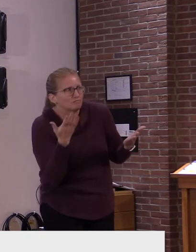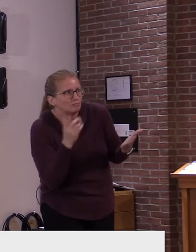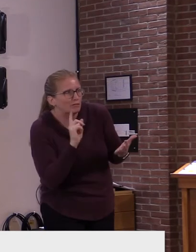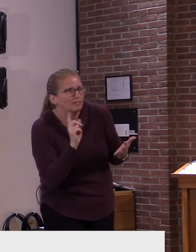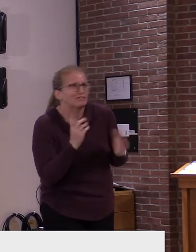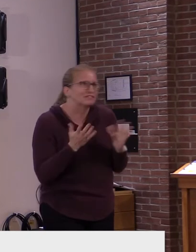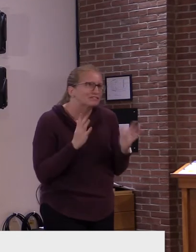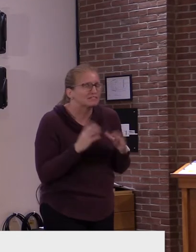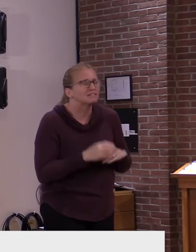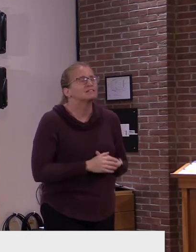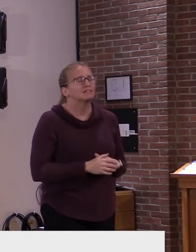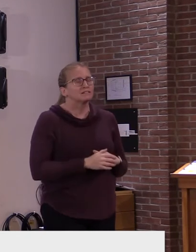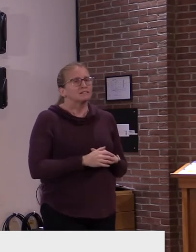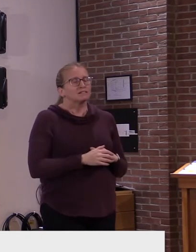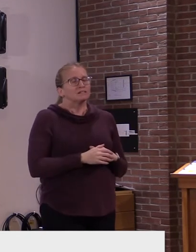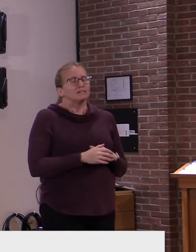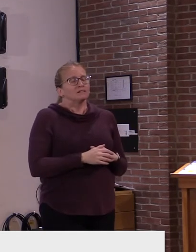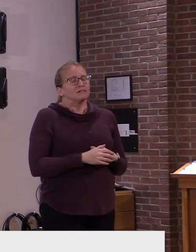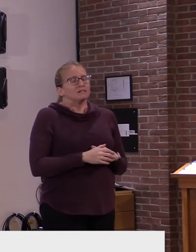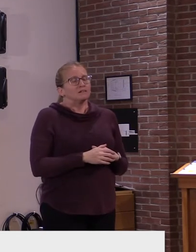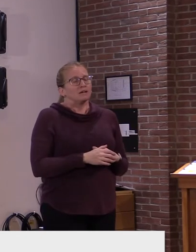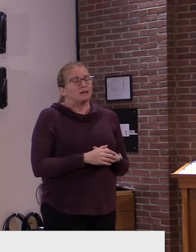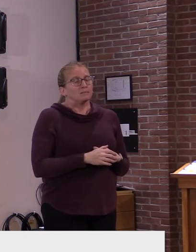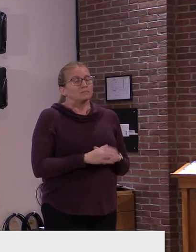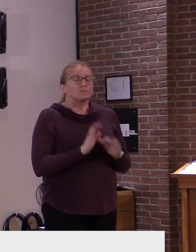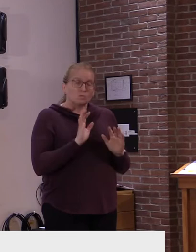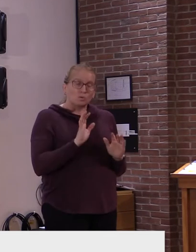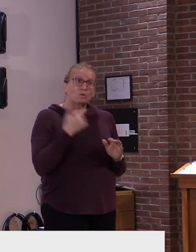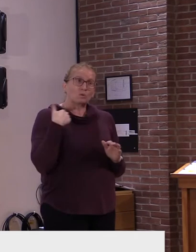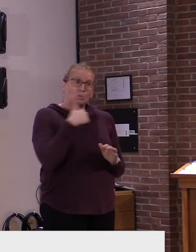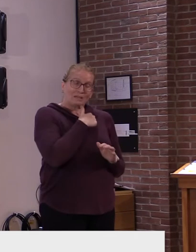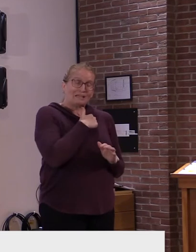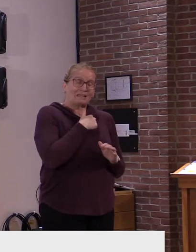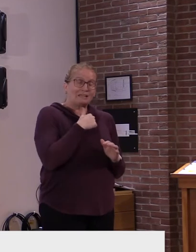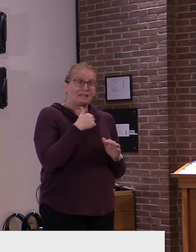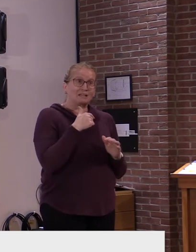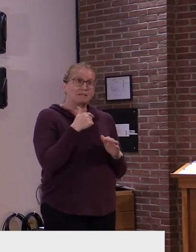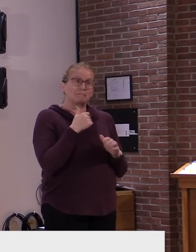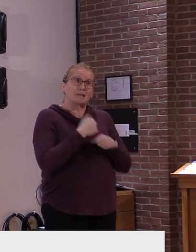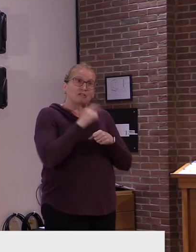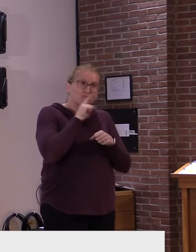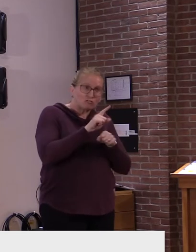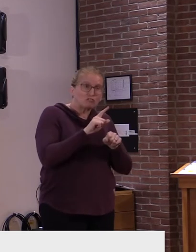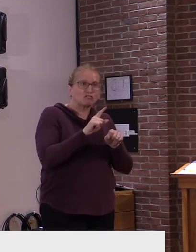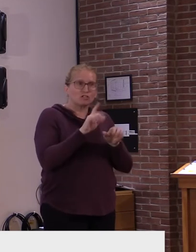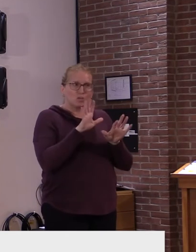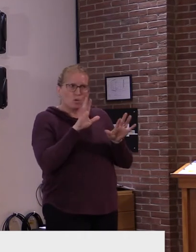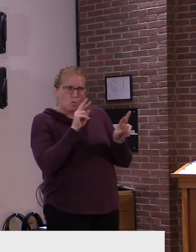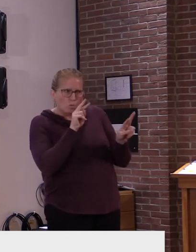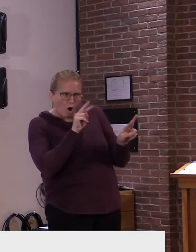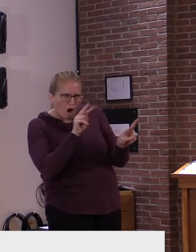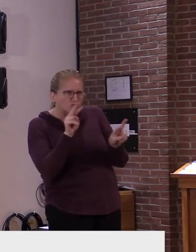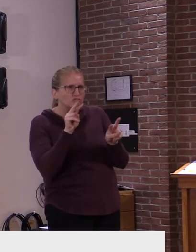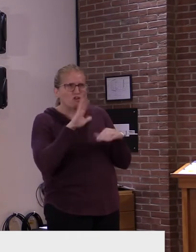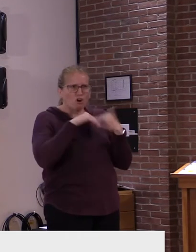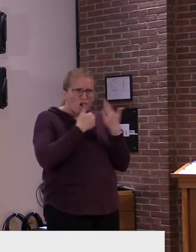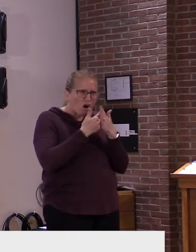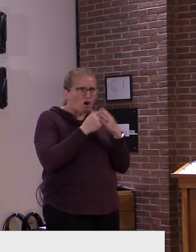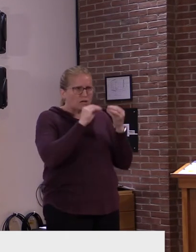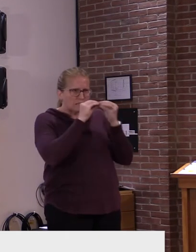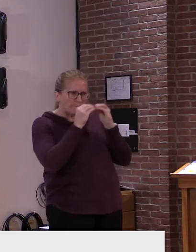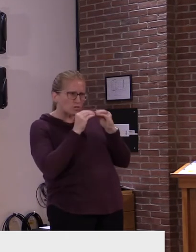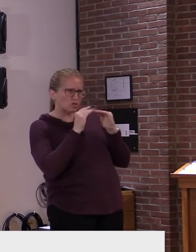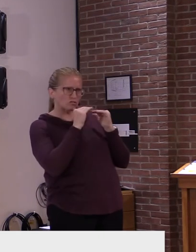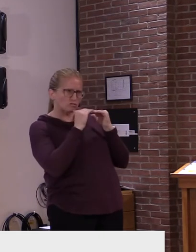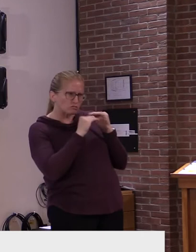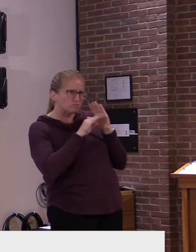excuse me one of the things that we have not forgotten to do is continually watch these numbers and